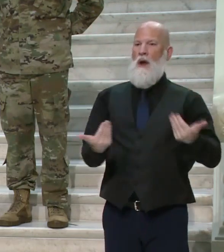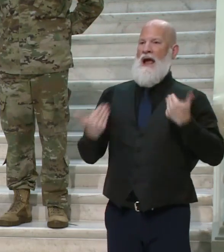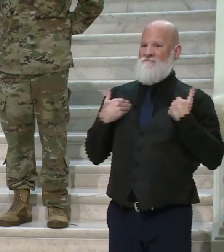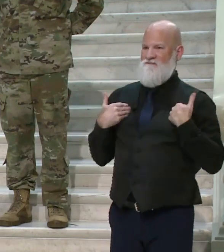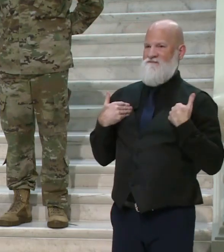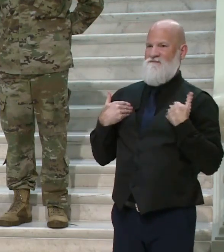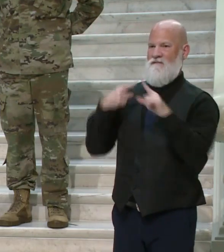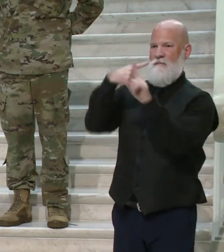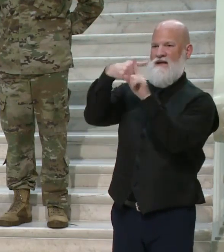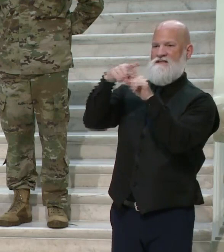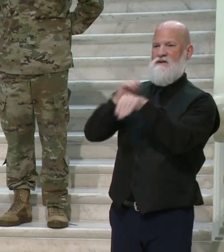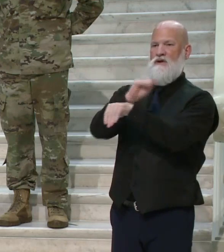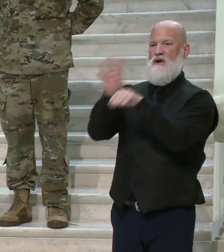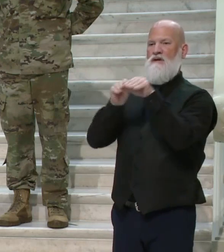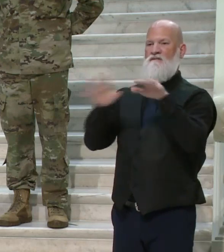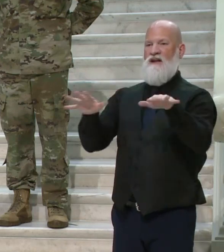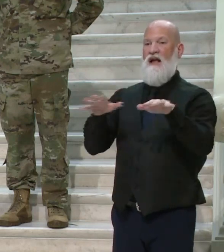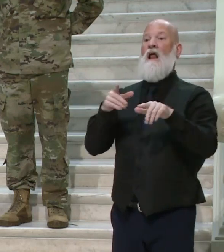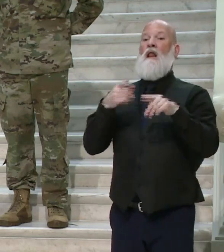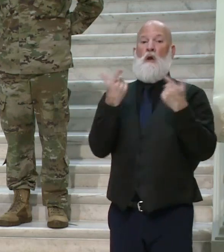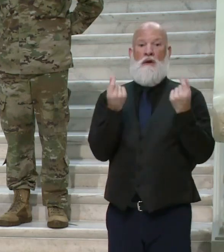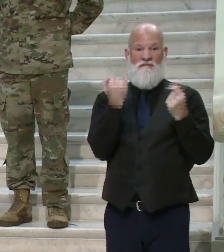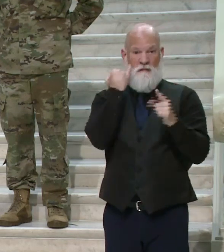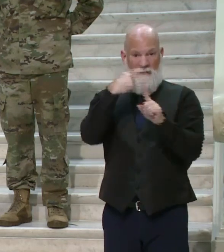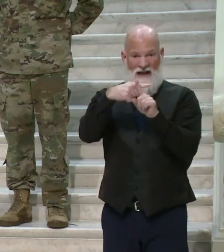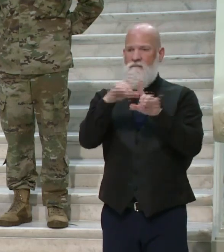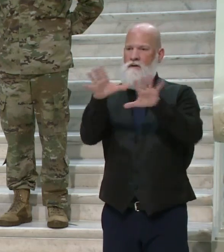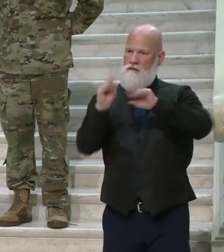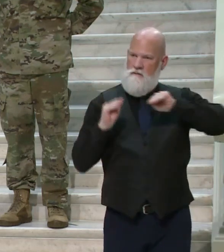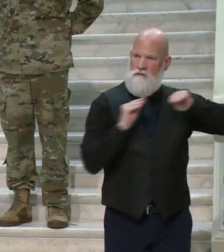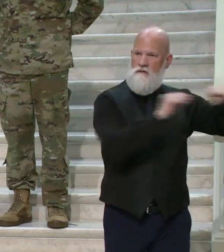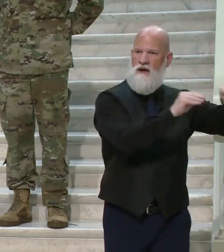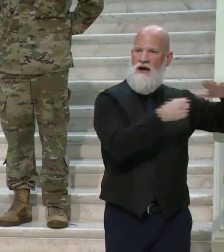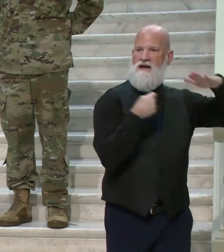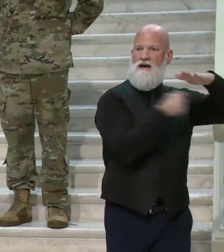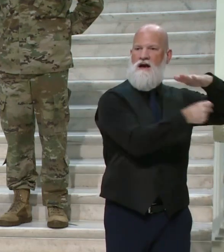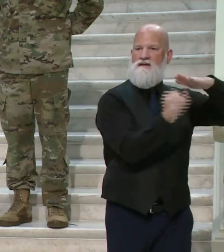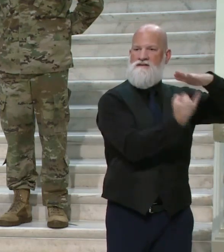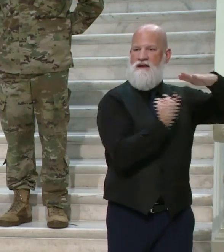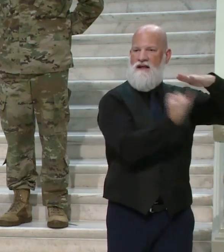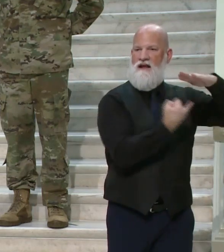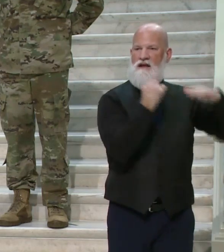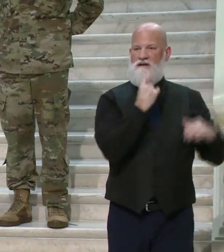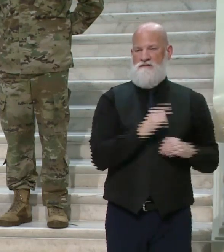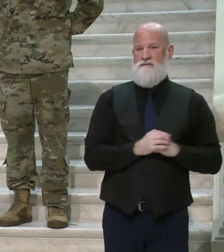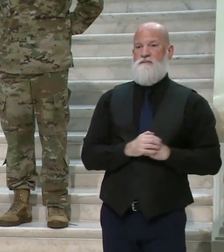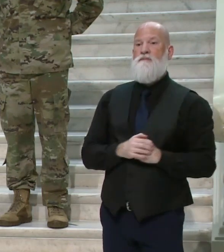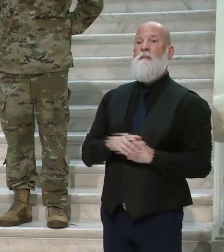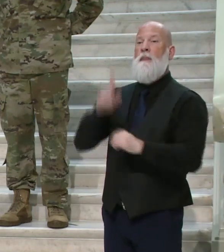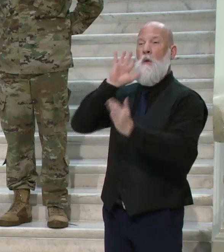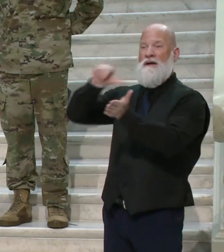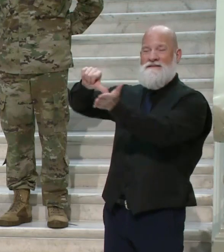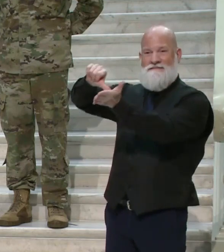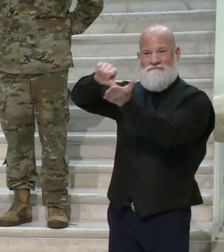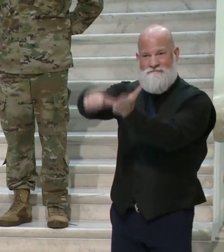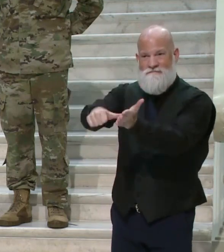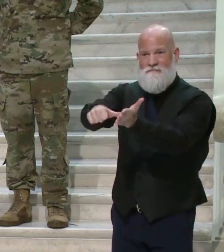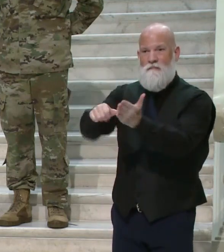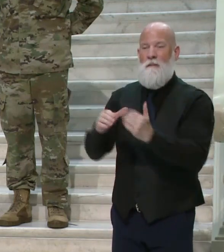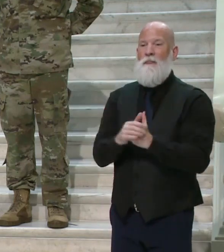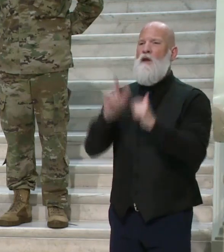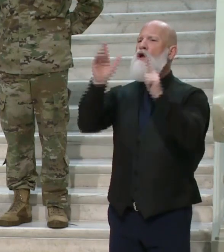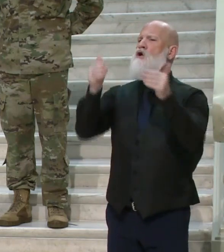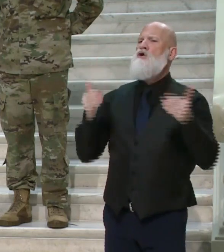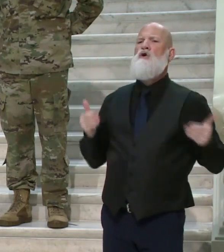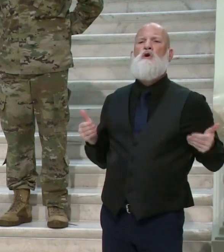so I think I can't say more about the importance of getting the word out. Go onto the website of the